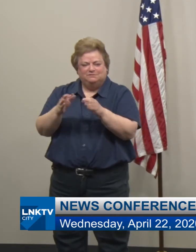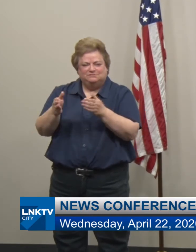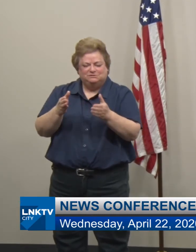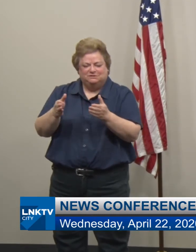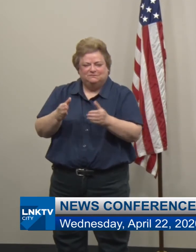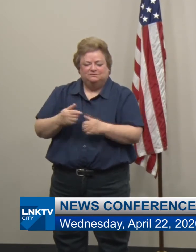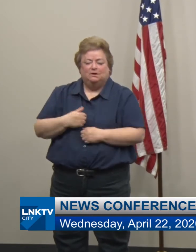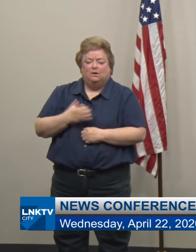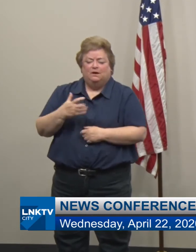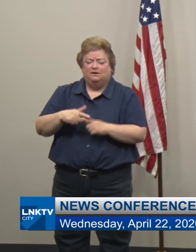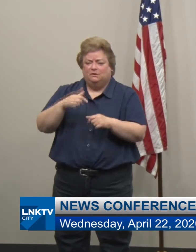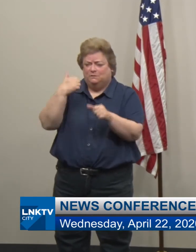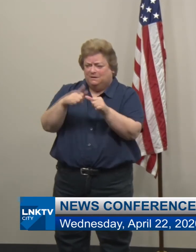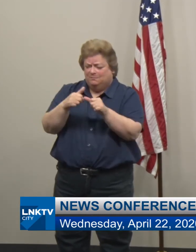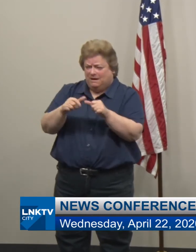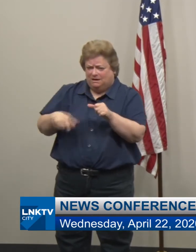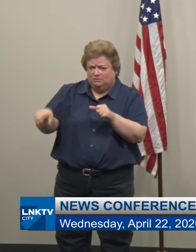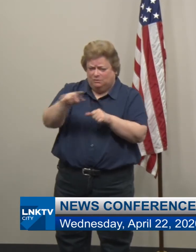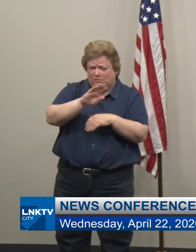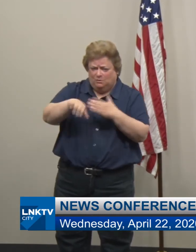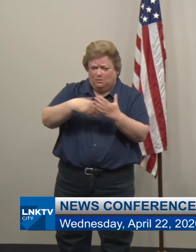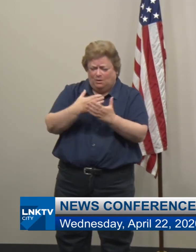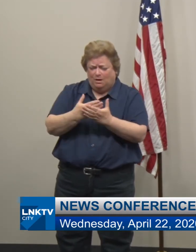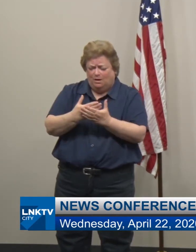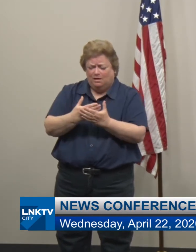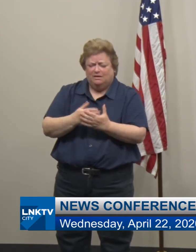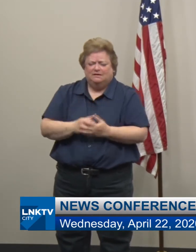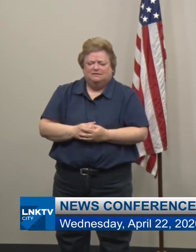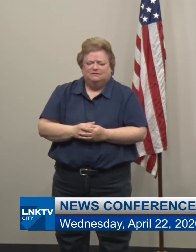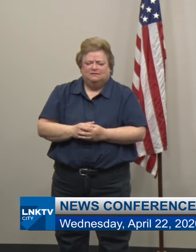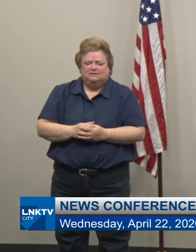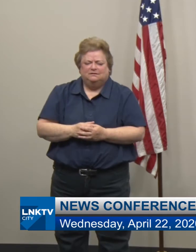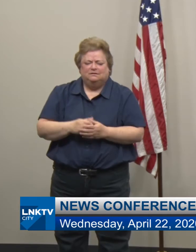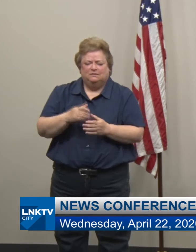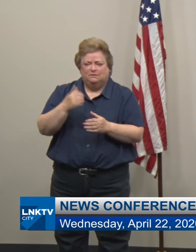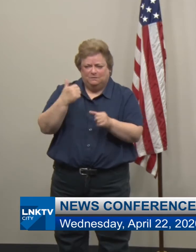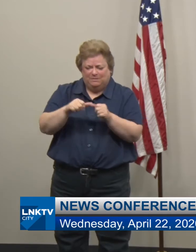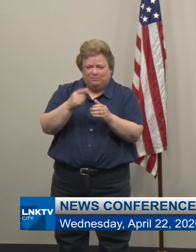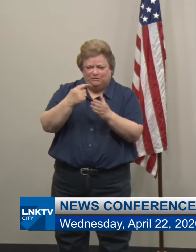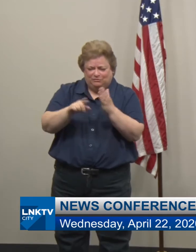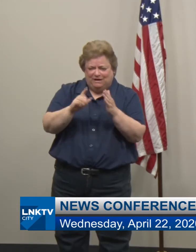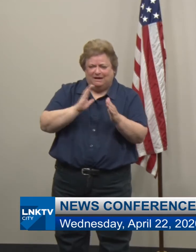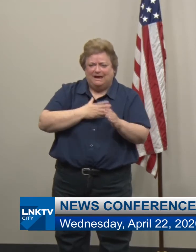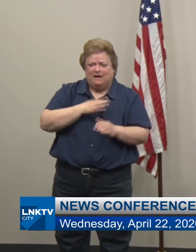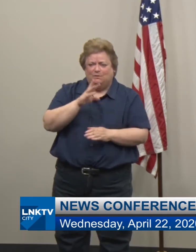wanting to remind all of you who are tuning in to remember to check our website,